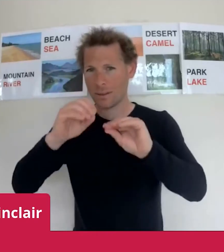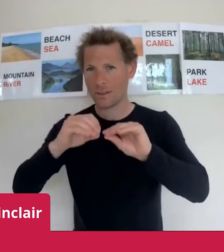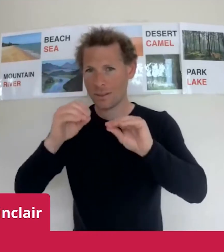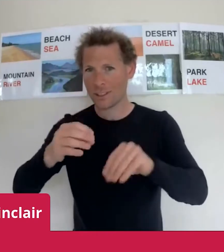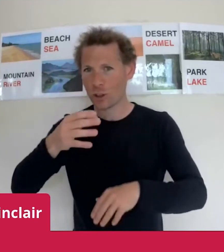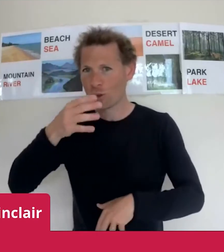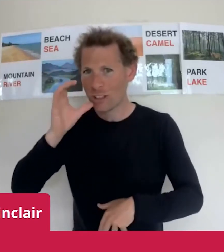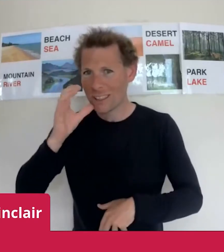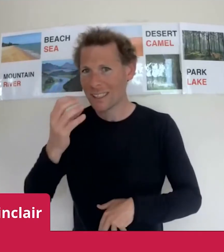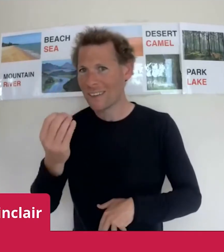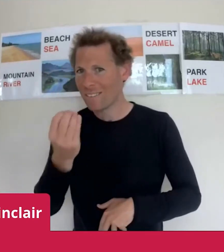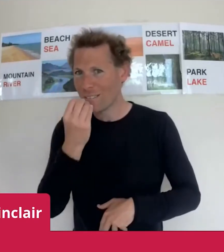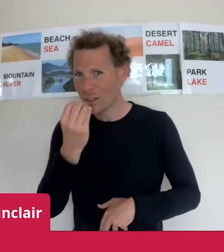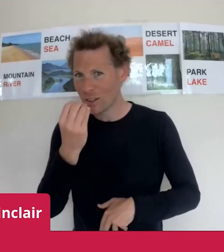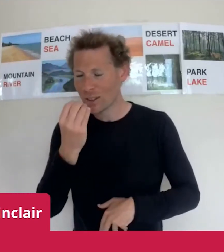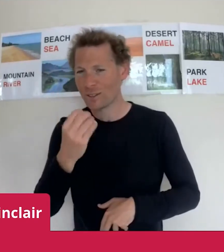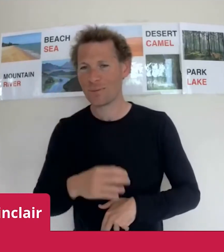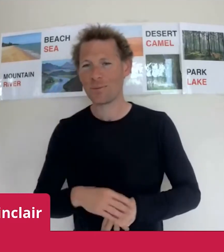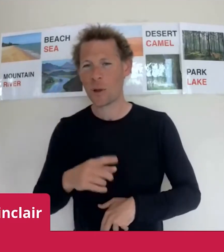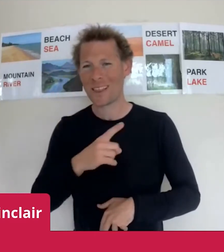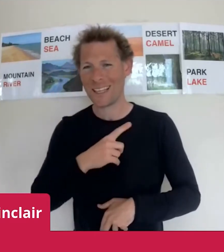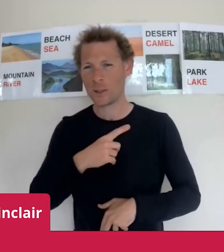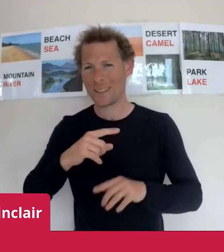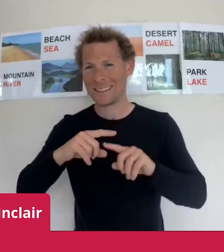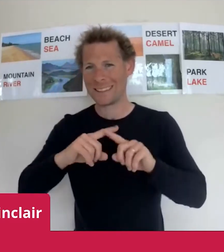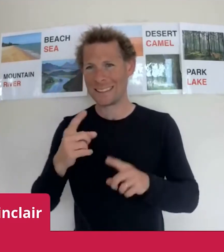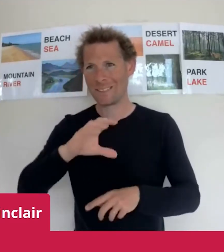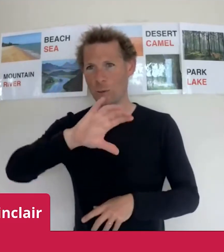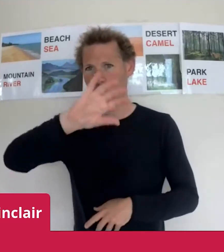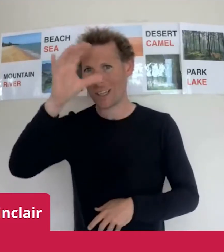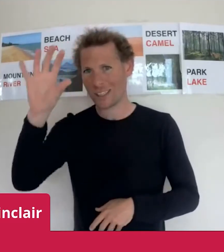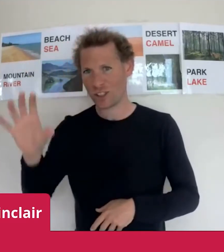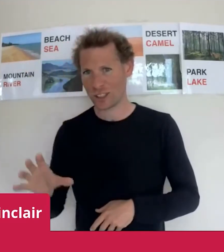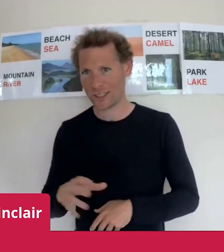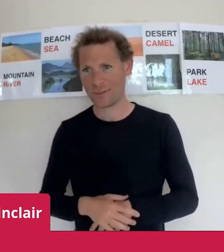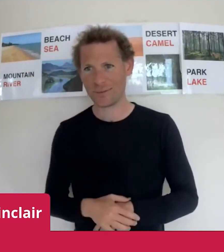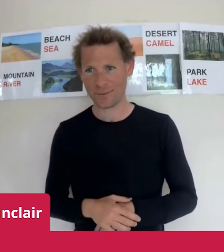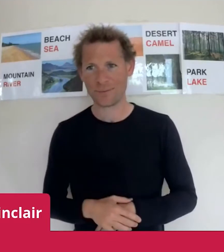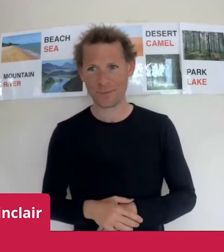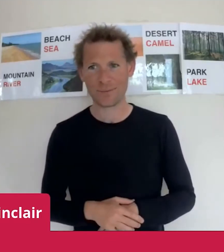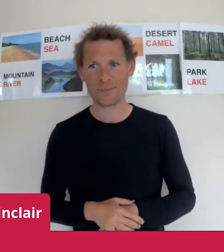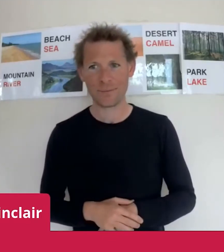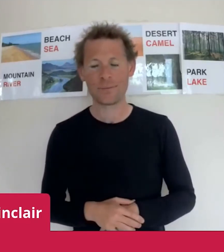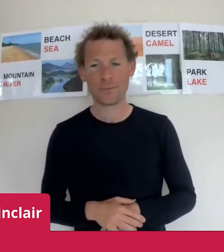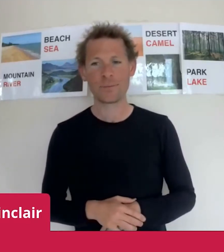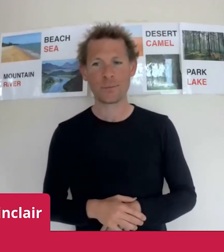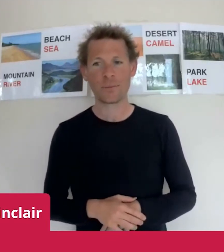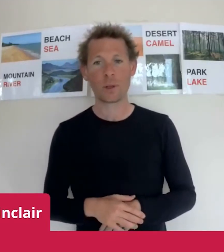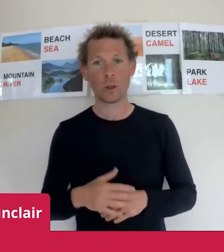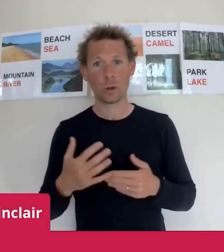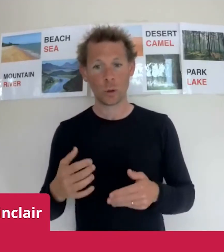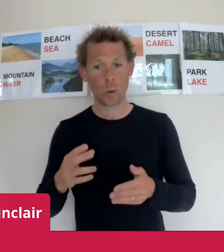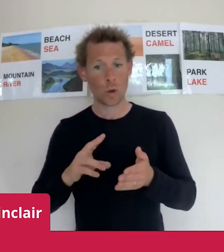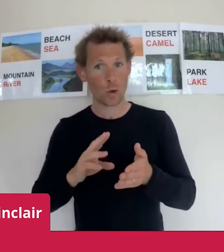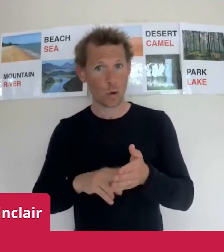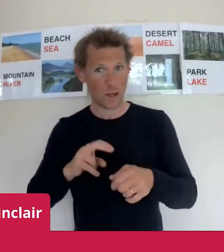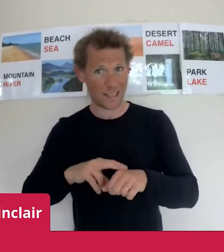if you remember a while ago, I was teaching you about food and drinks. So that's why it's different, and we were talking about the different regions across the UK.